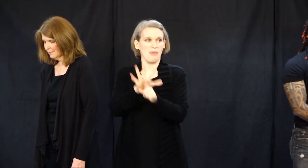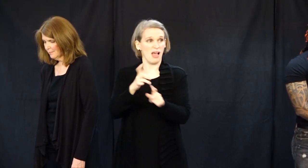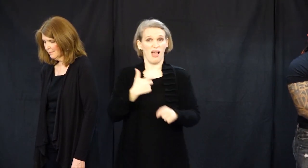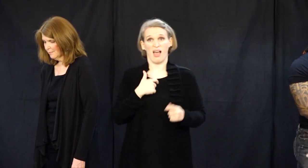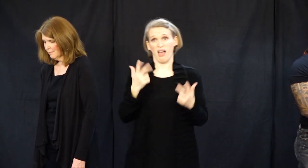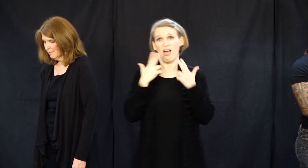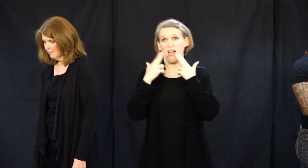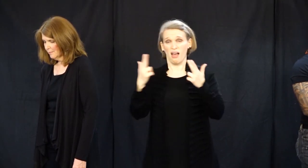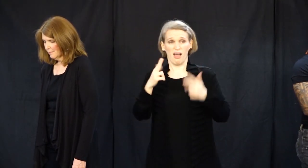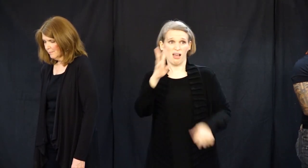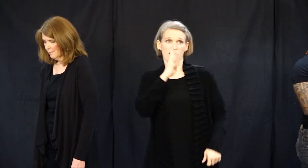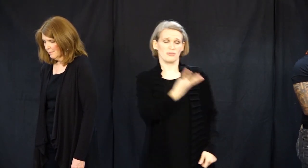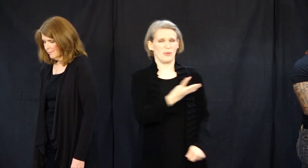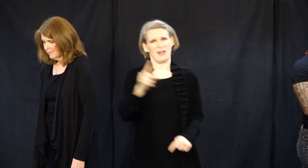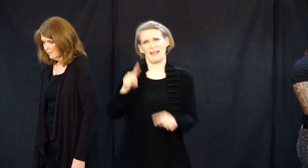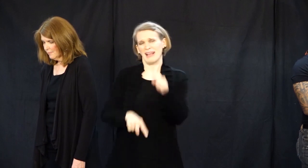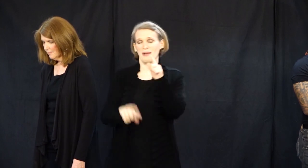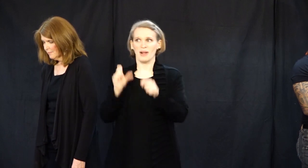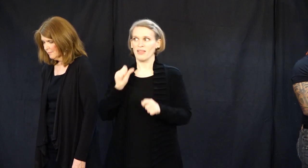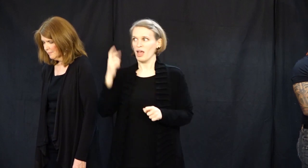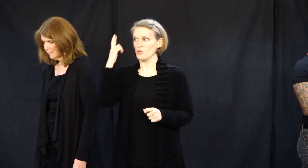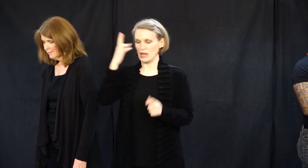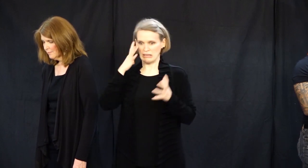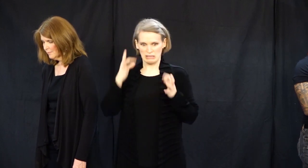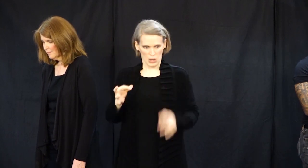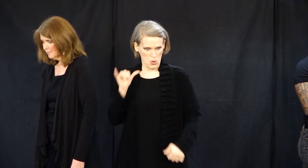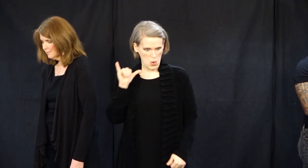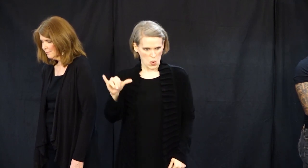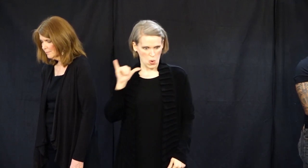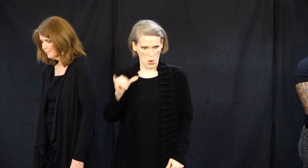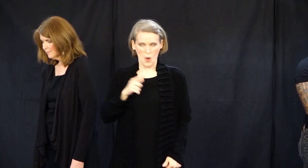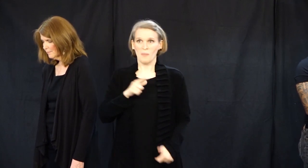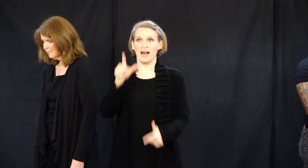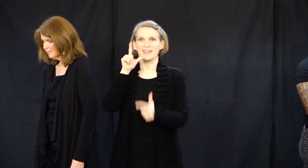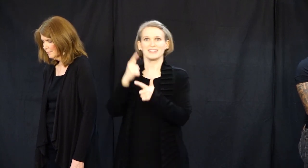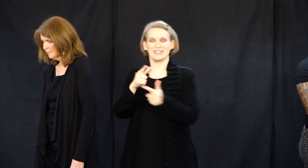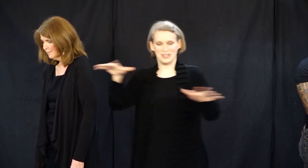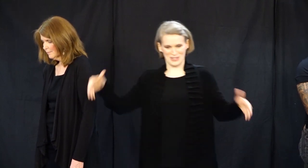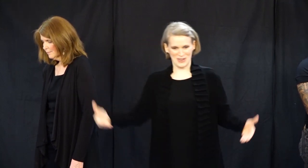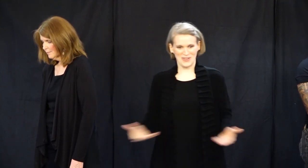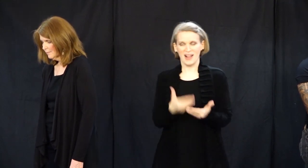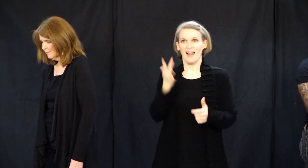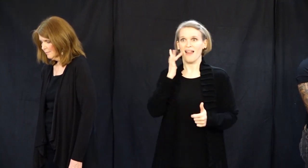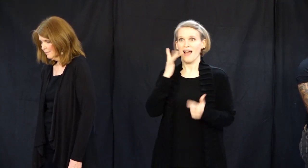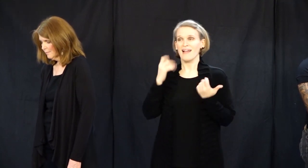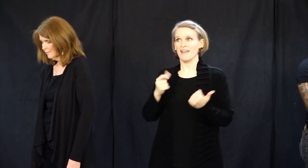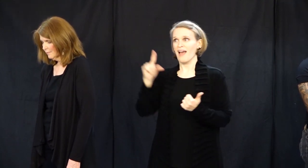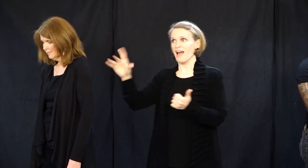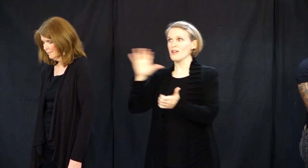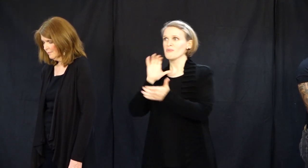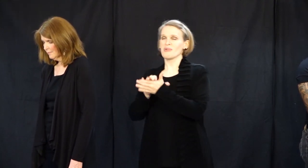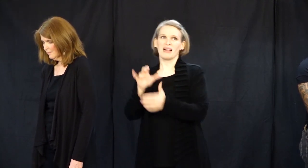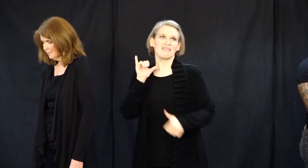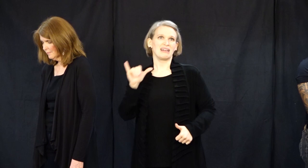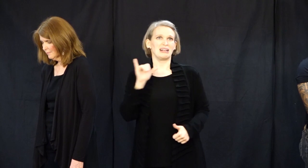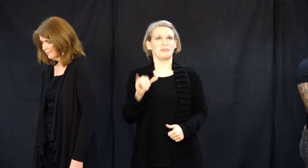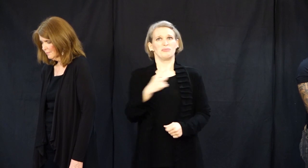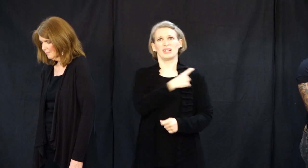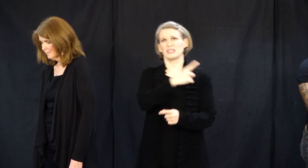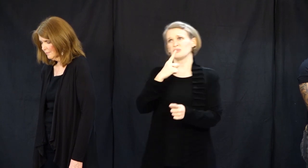set that aside. Maybe that is why I introduce him to Eliza. Now that's his bride. Nice going, Angelica, he